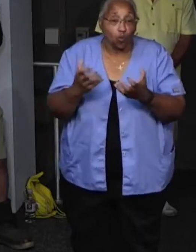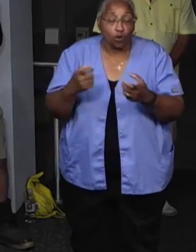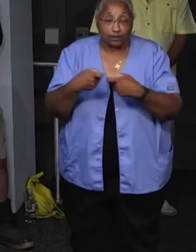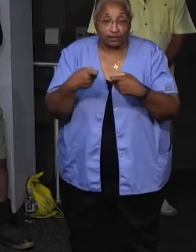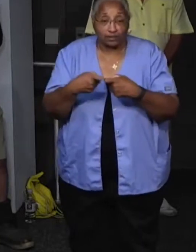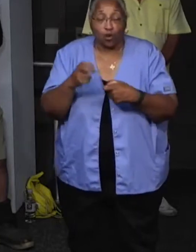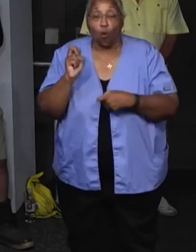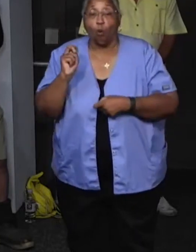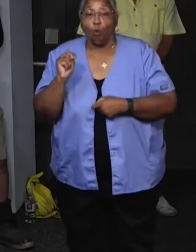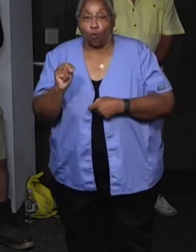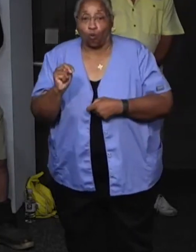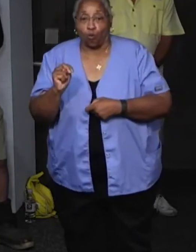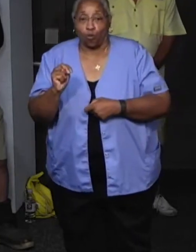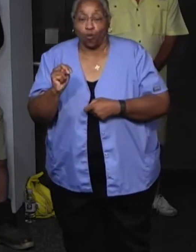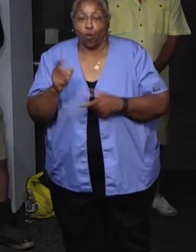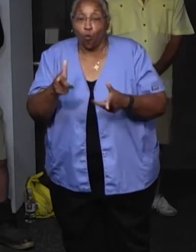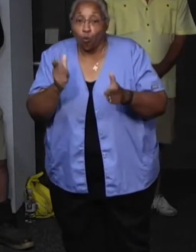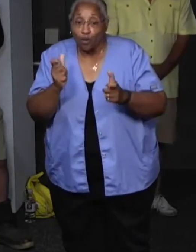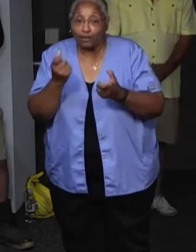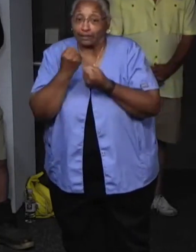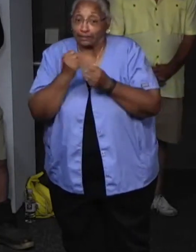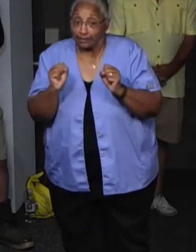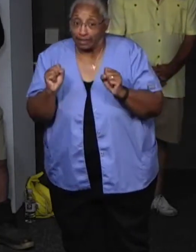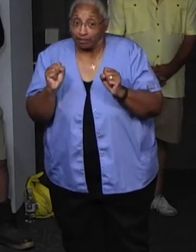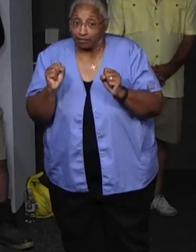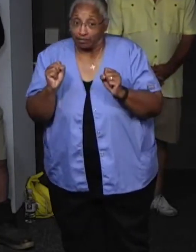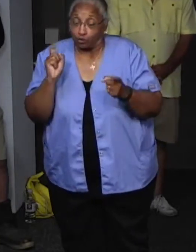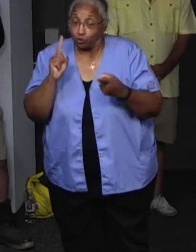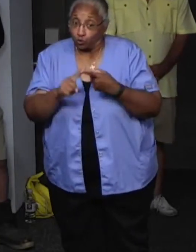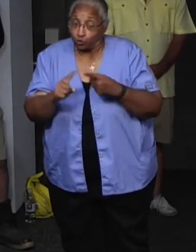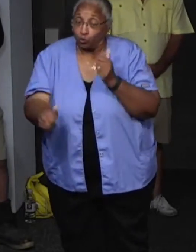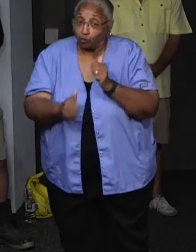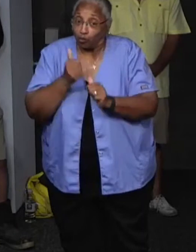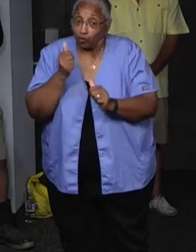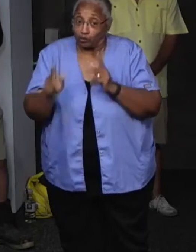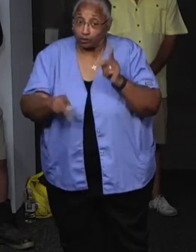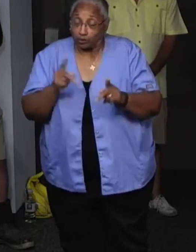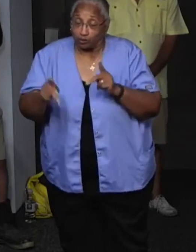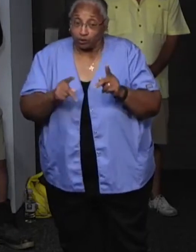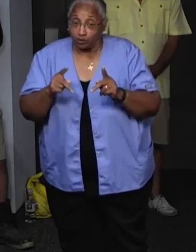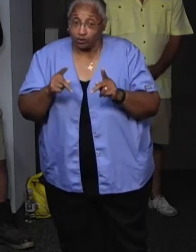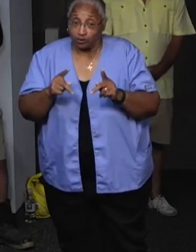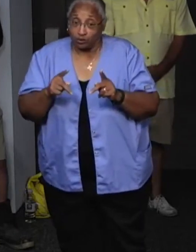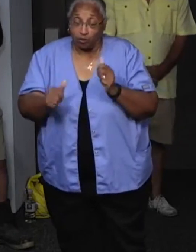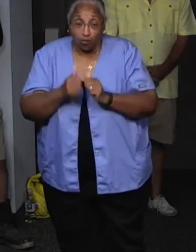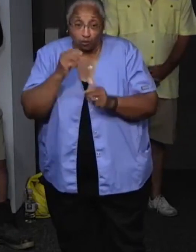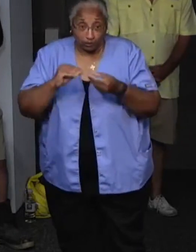as quickly and safely as we can to the most amount of people.